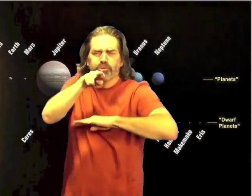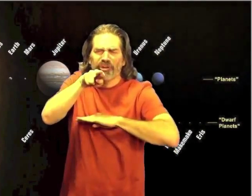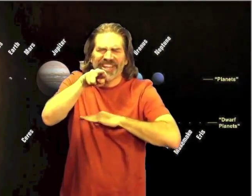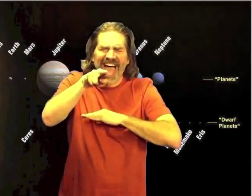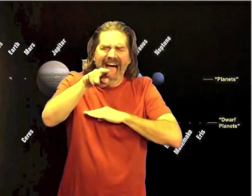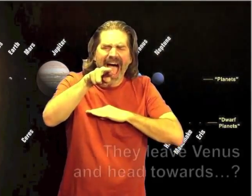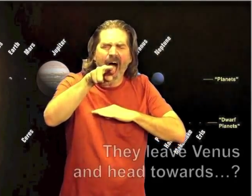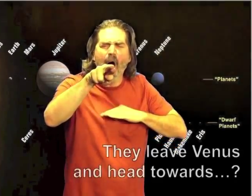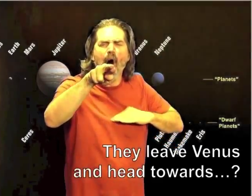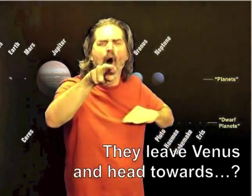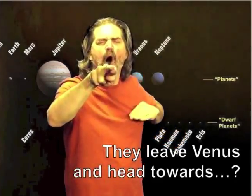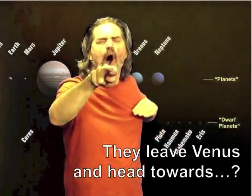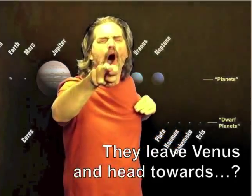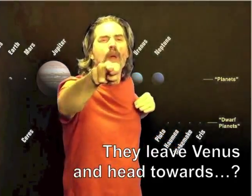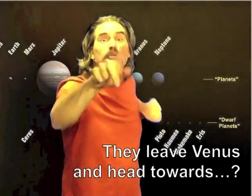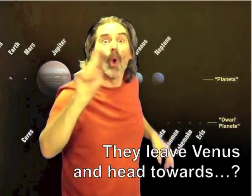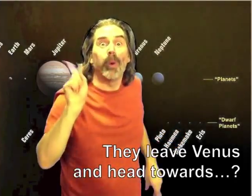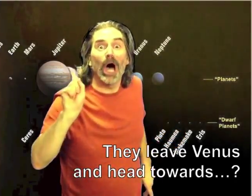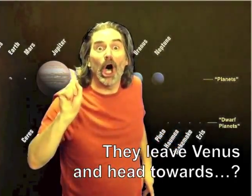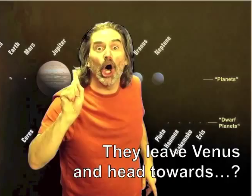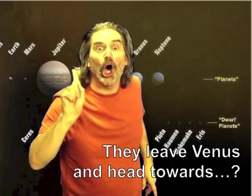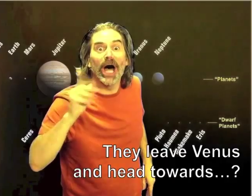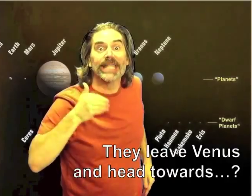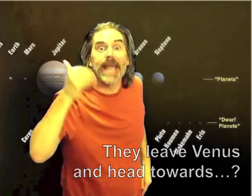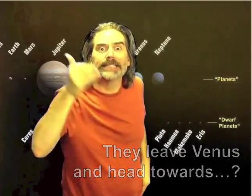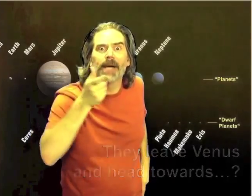They leave Venus and head towards